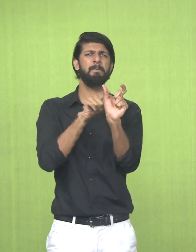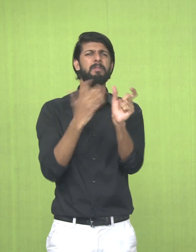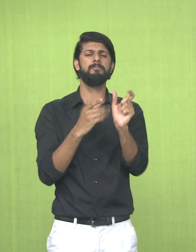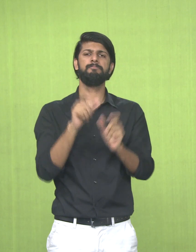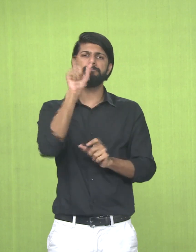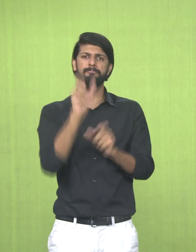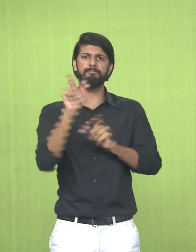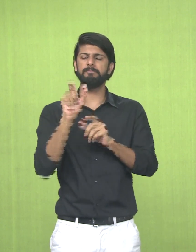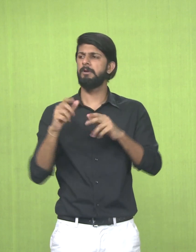And chaityas,